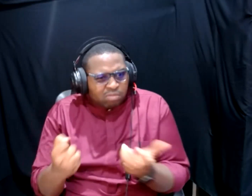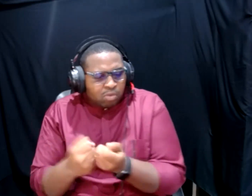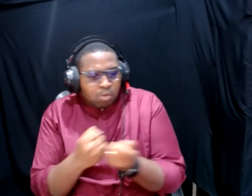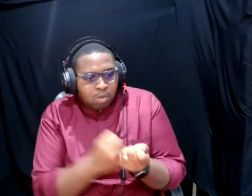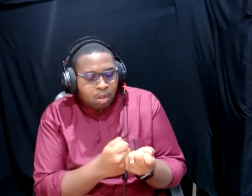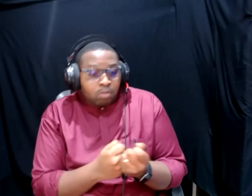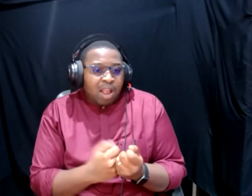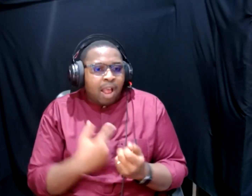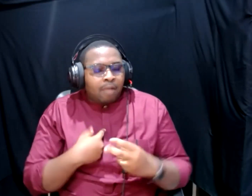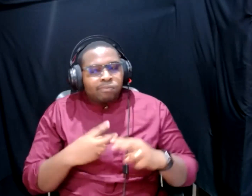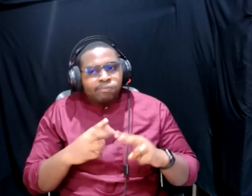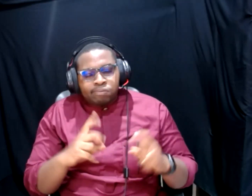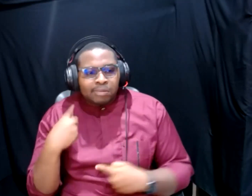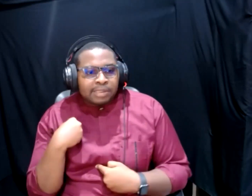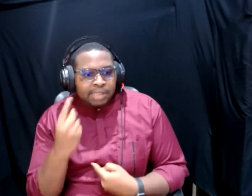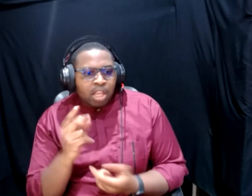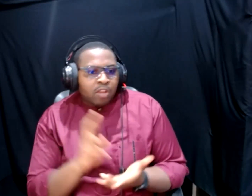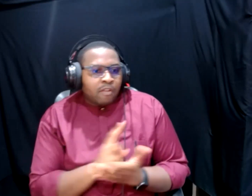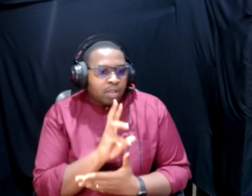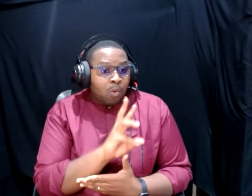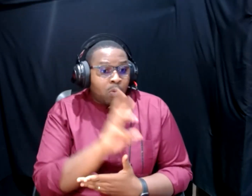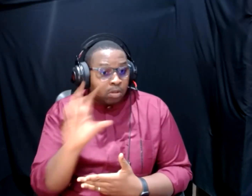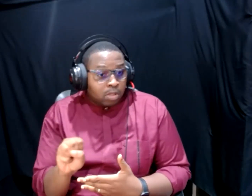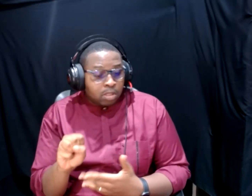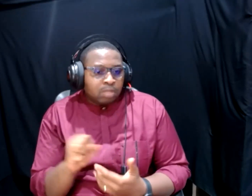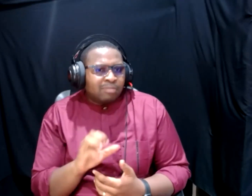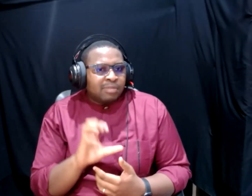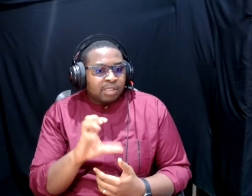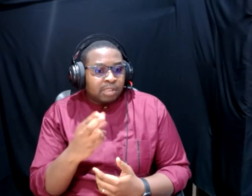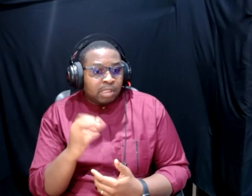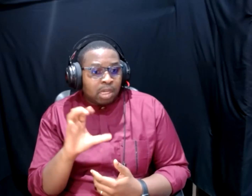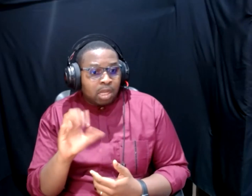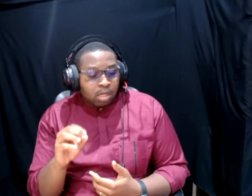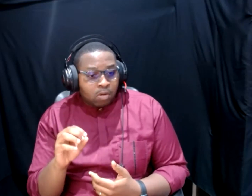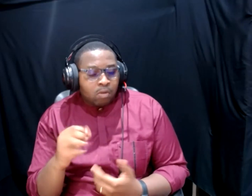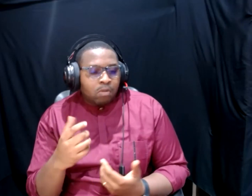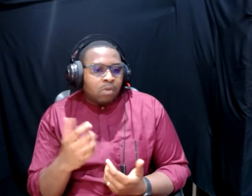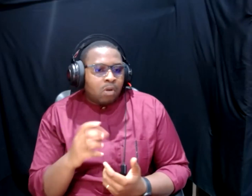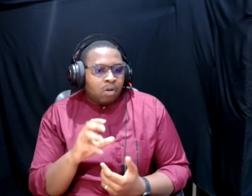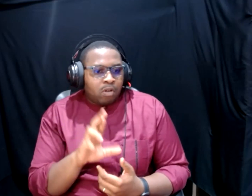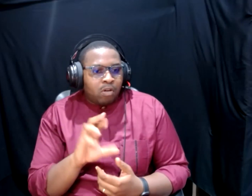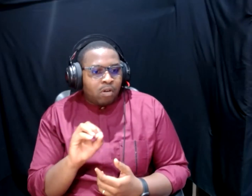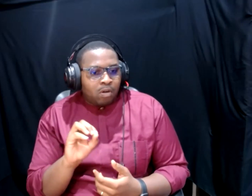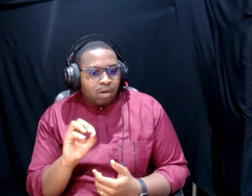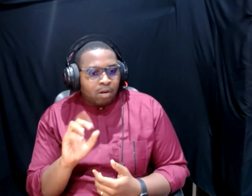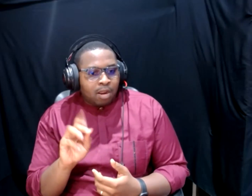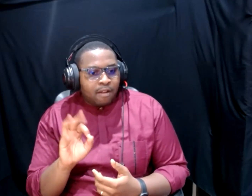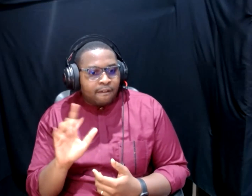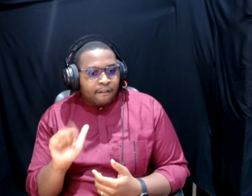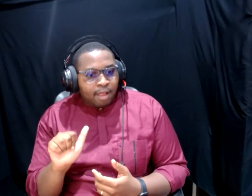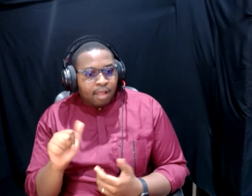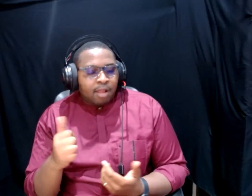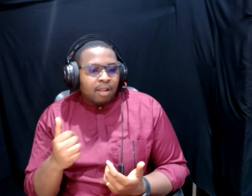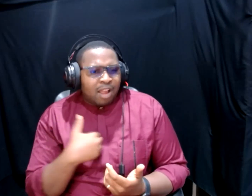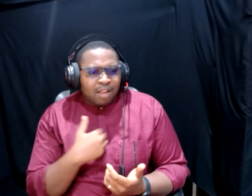included research organizations from the University of Wisconsin, University of Chicago, Rockefeller Institute of Government, University of California, Berkeley,